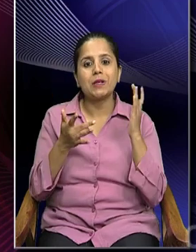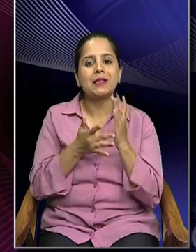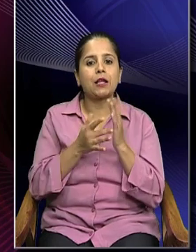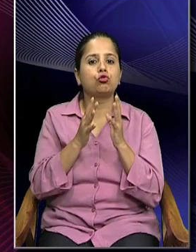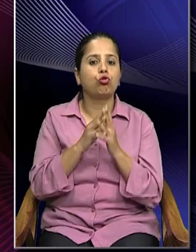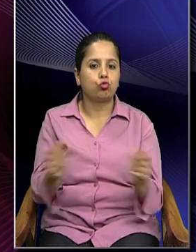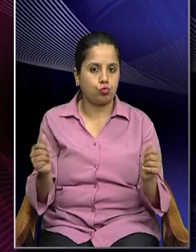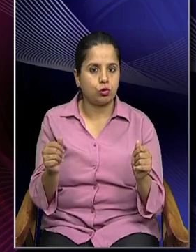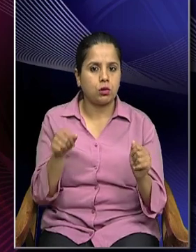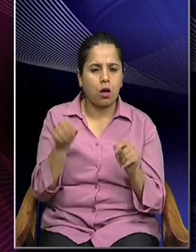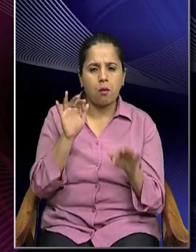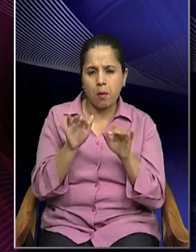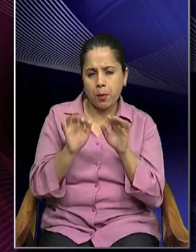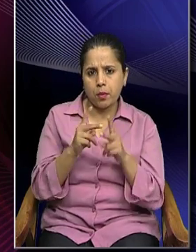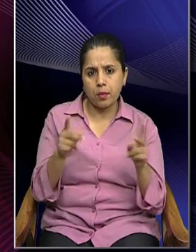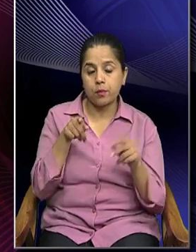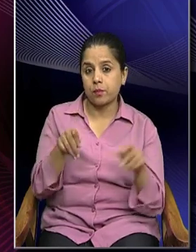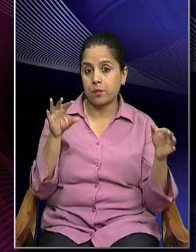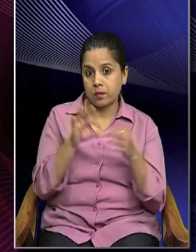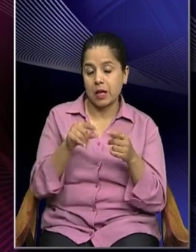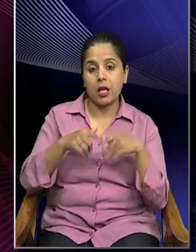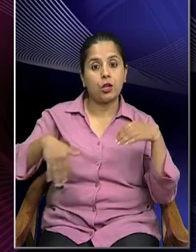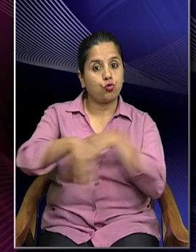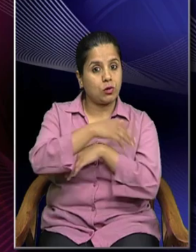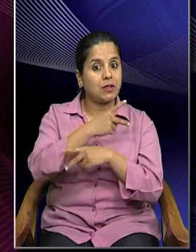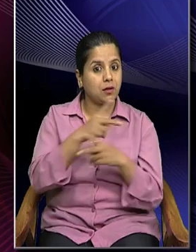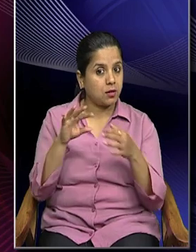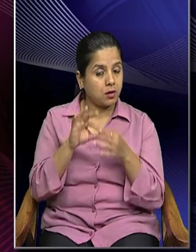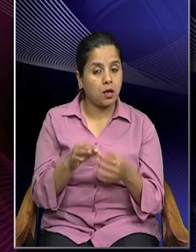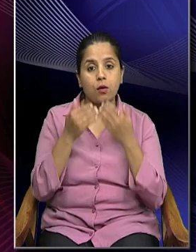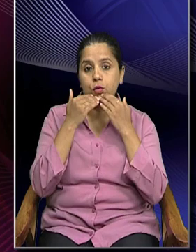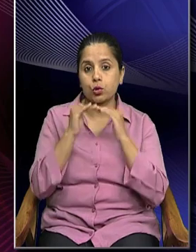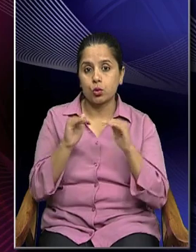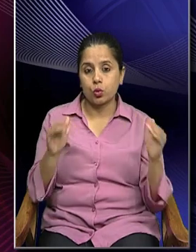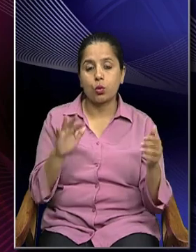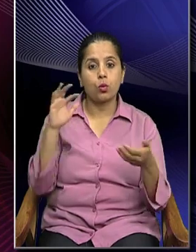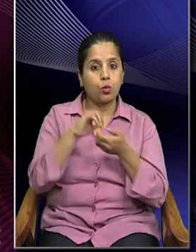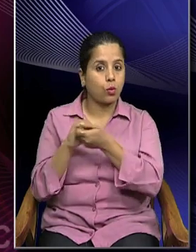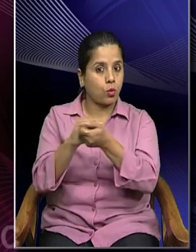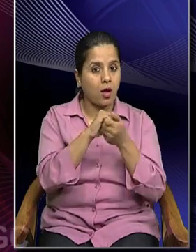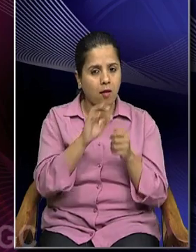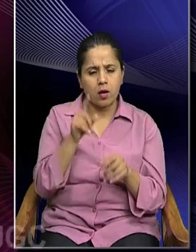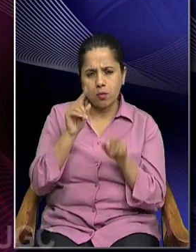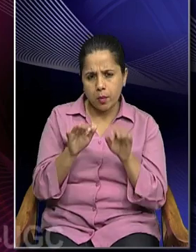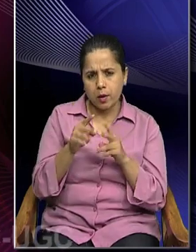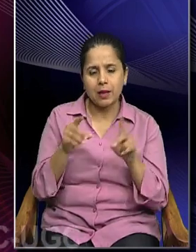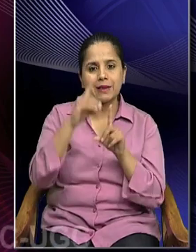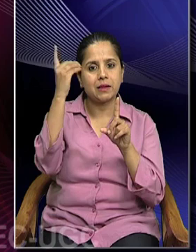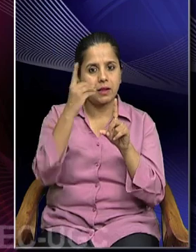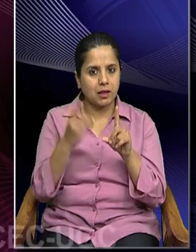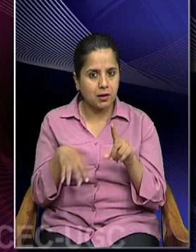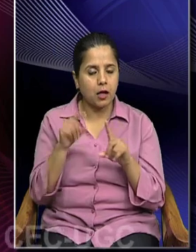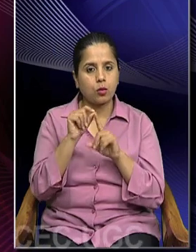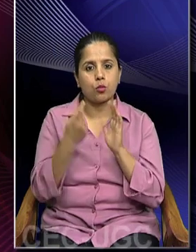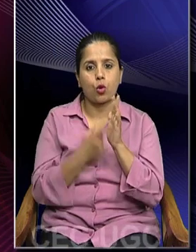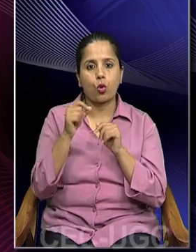solution. In case of an engineering, the students collaborate in a hackathon to design and